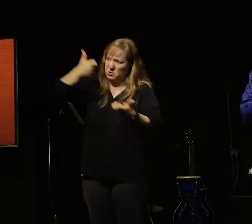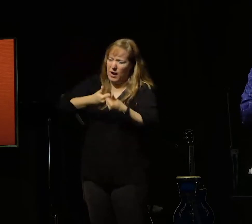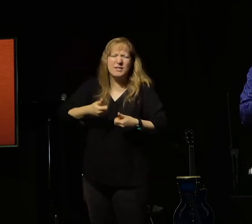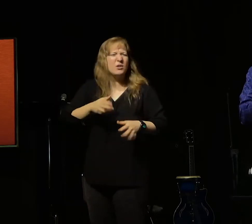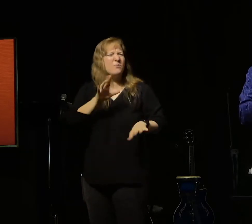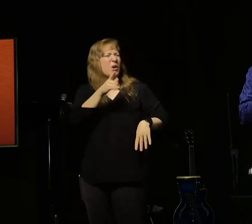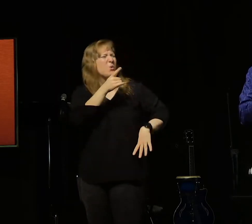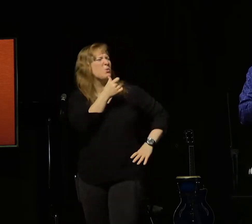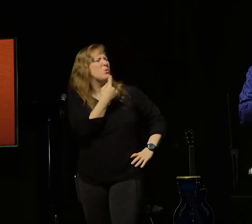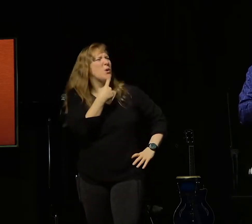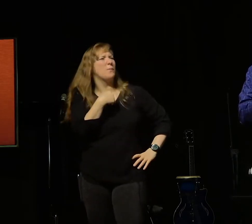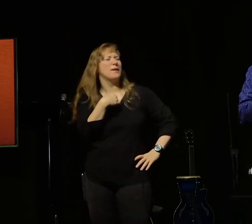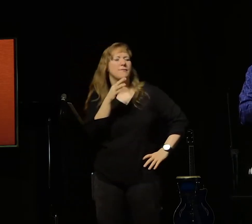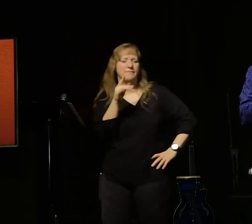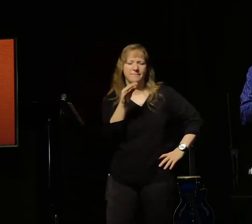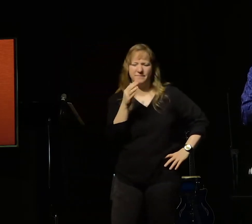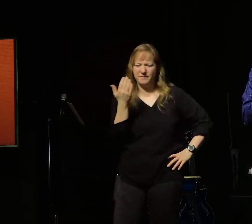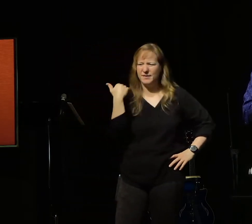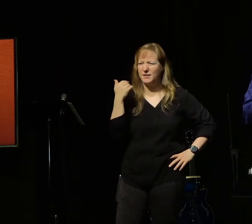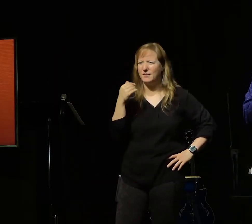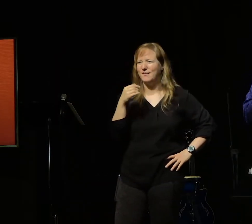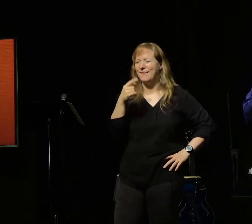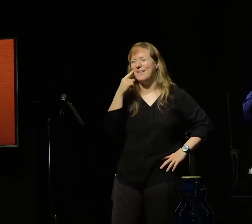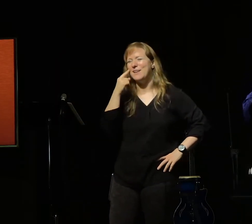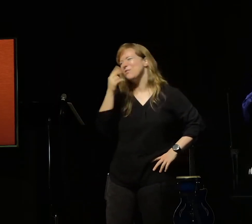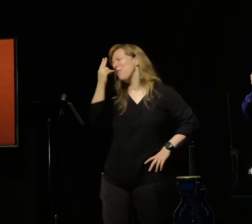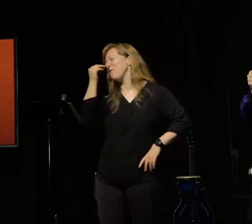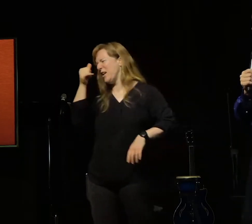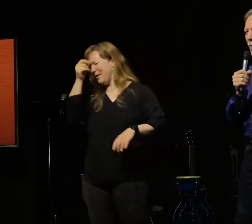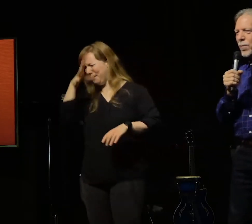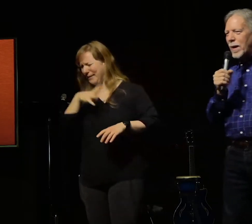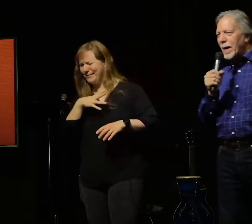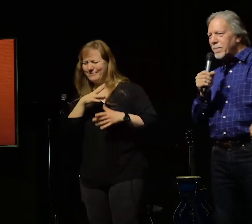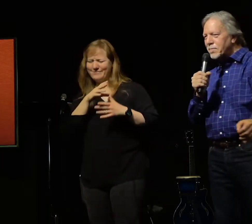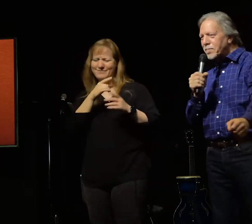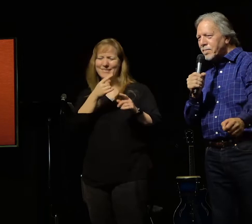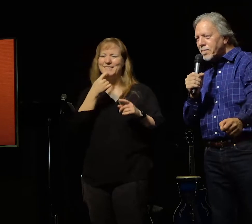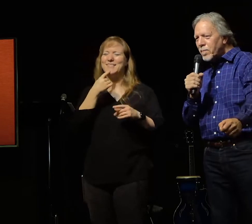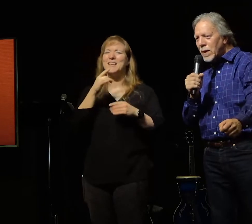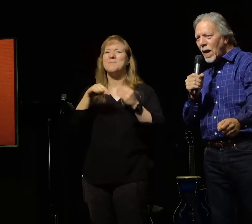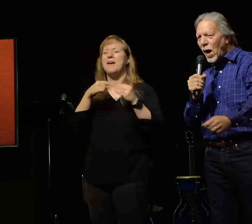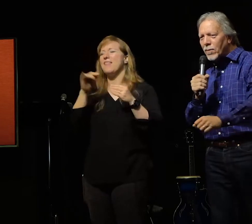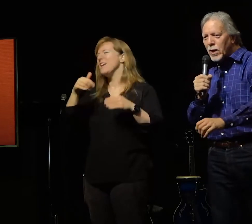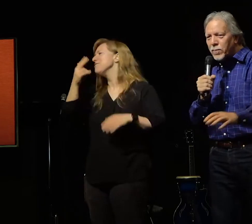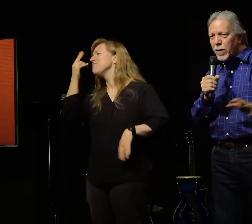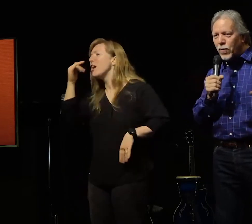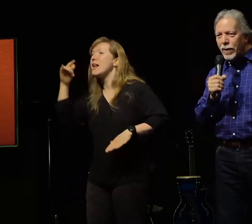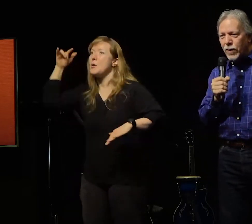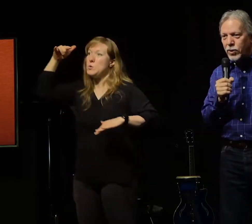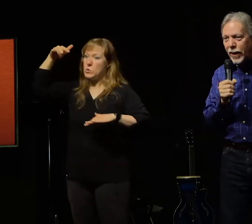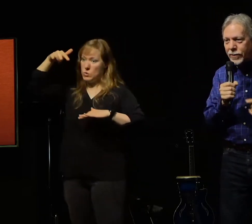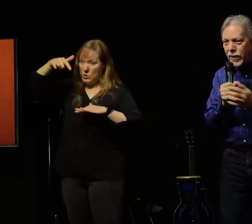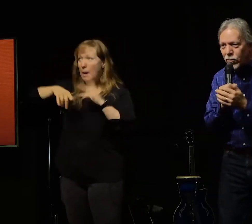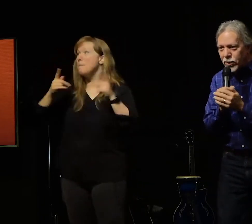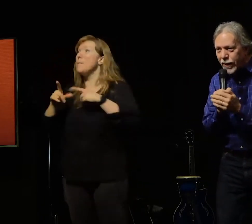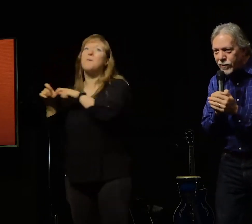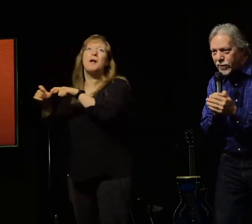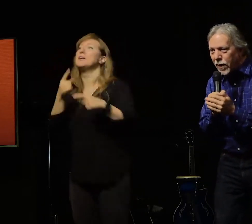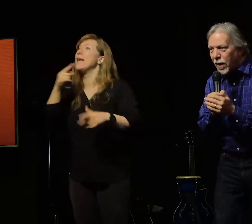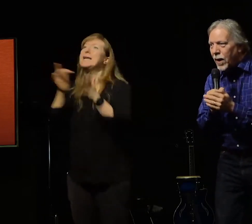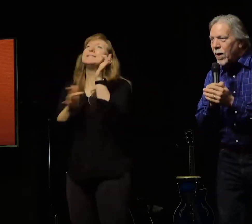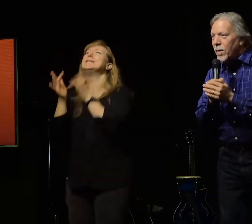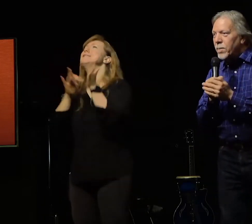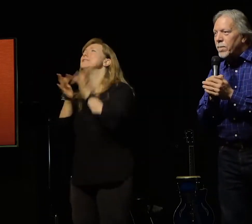was it? Jesse Duplantis, I think, said something one time about that. All of a sudden, people around him say, "Jesus, oh,